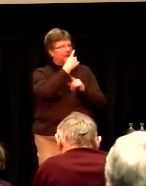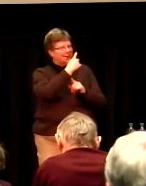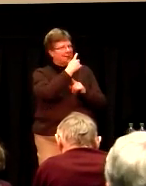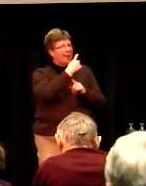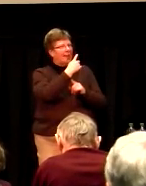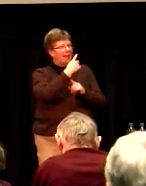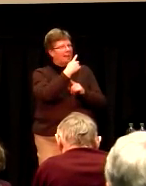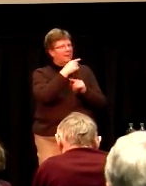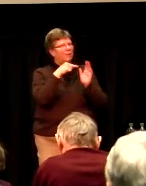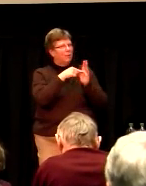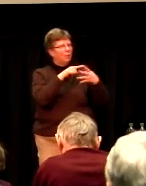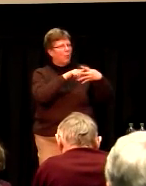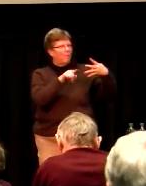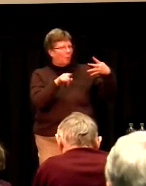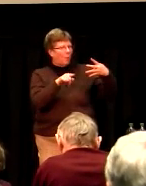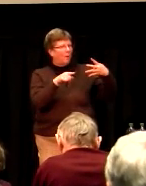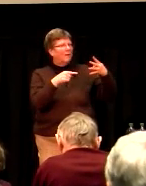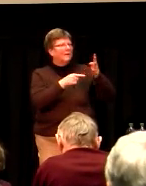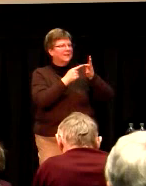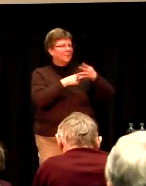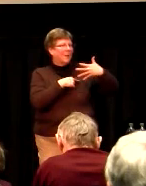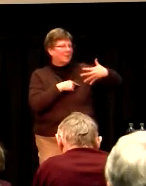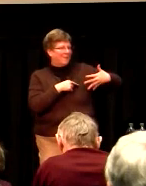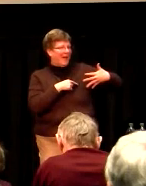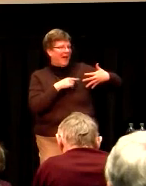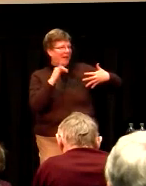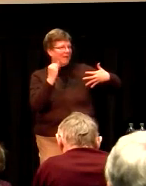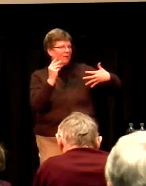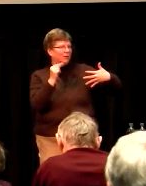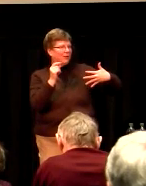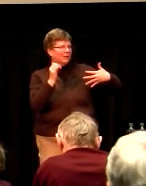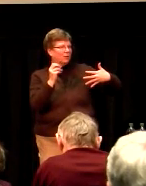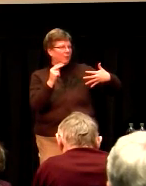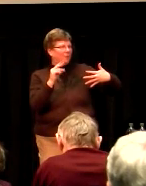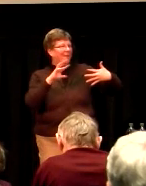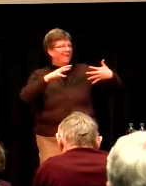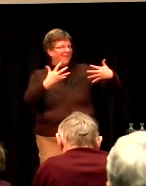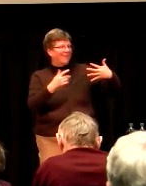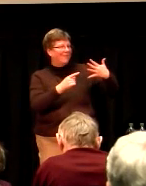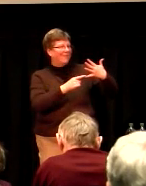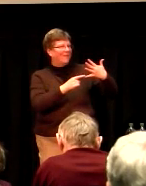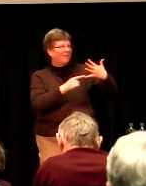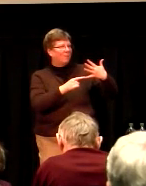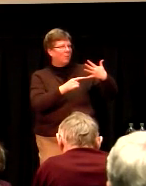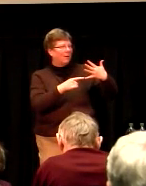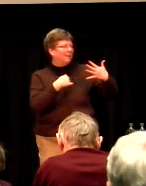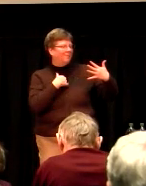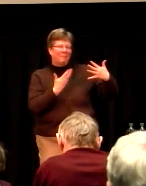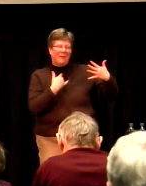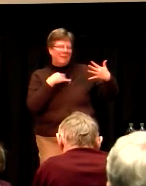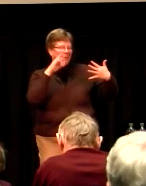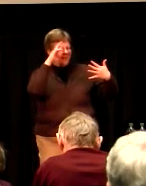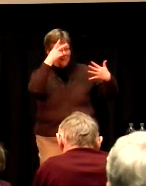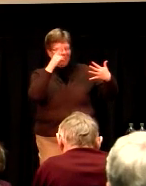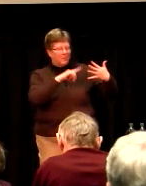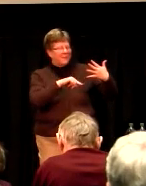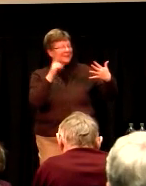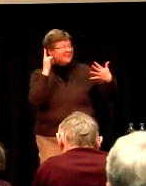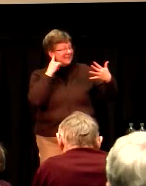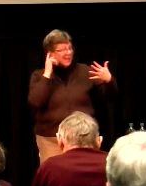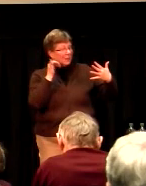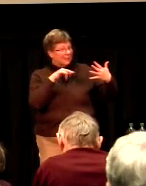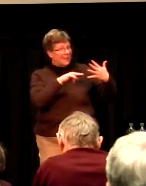showed 4 and sometimes 5 jet streams, there was that 5th one that I may have misunderstood, but it sounds like